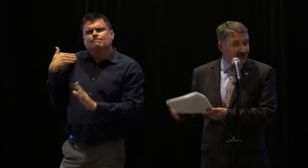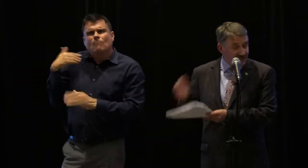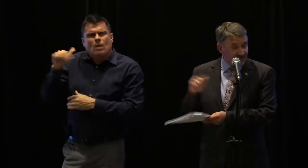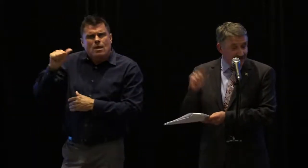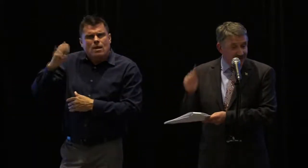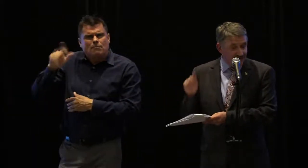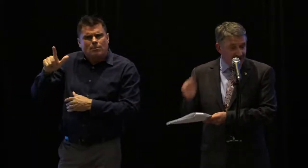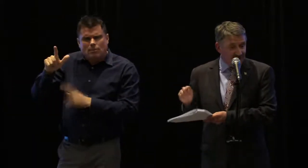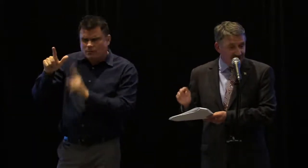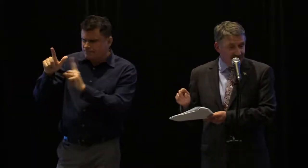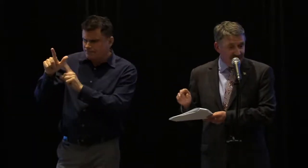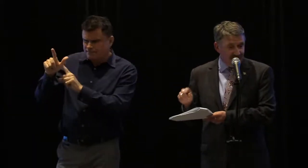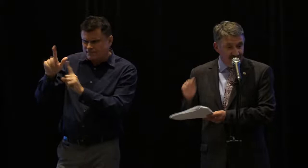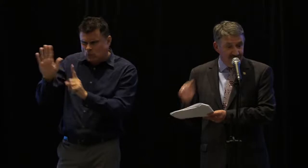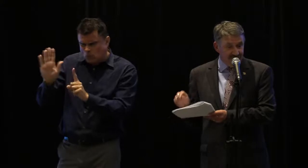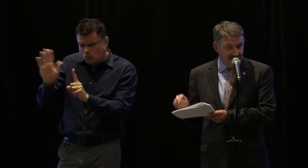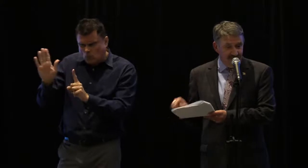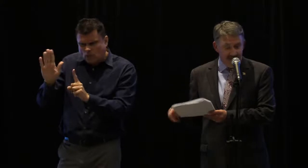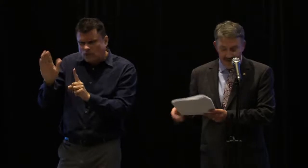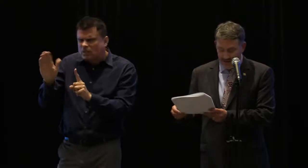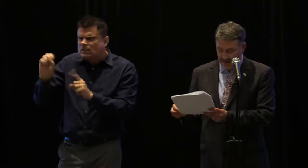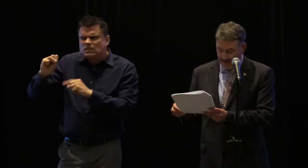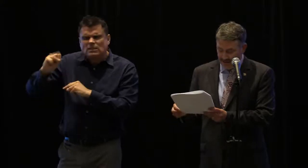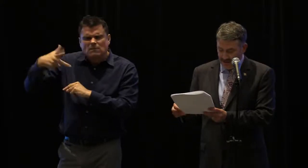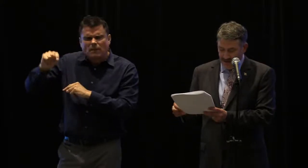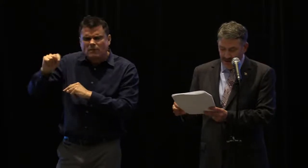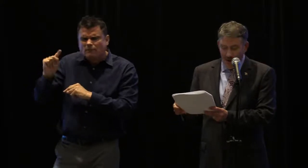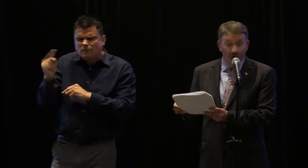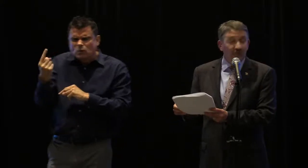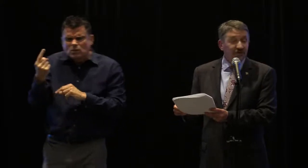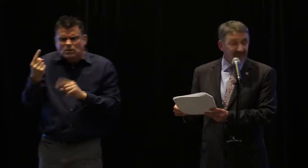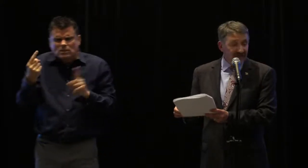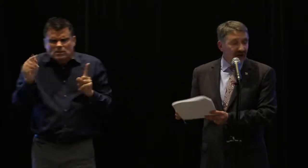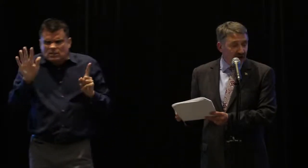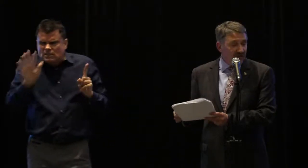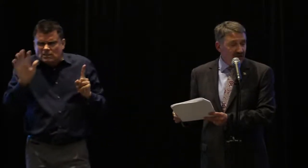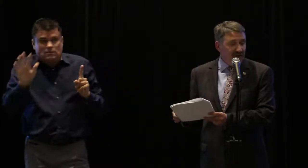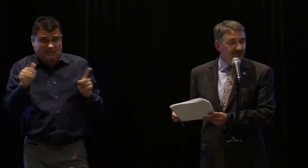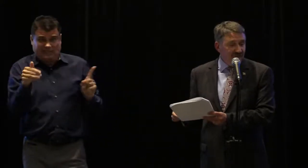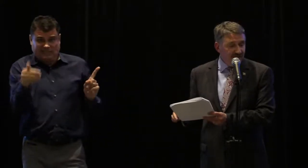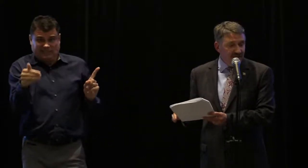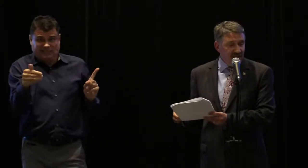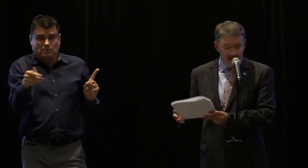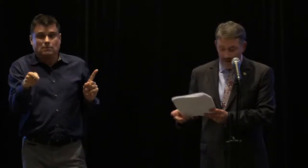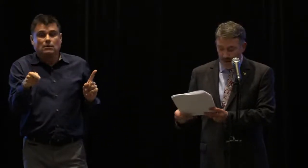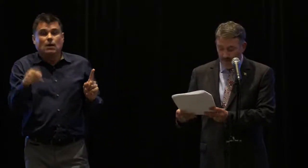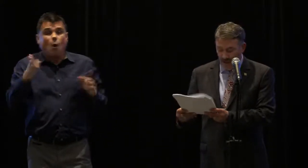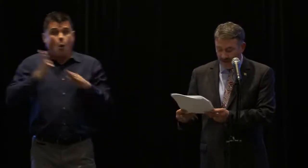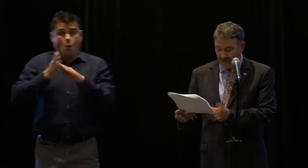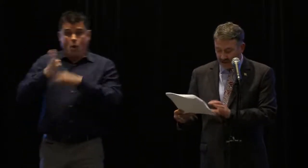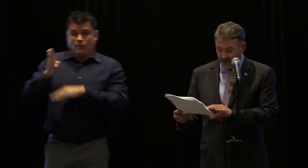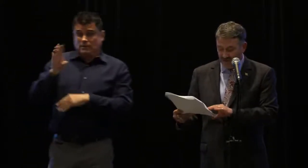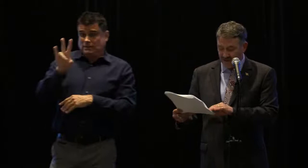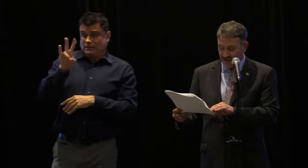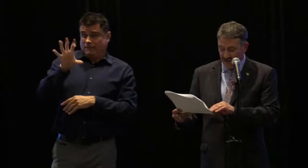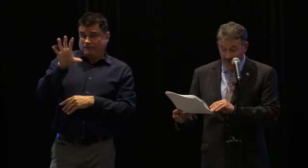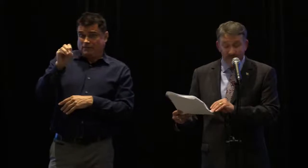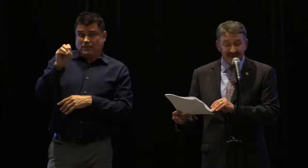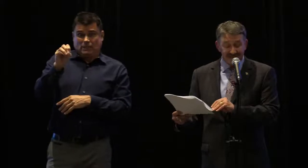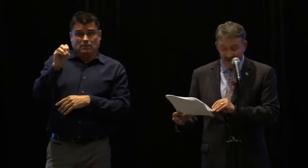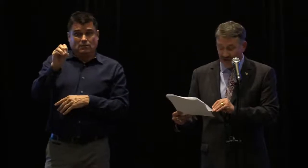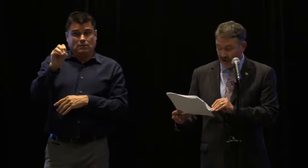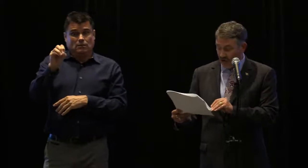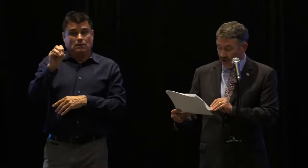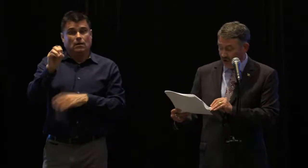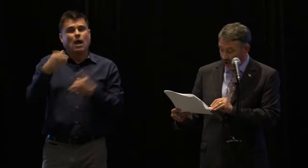effective September 1st of this year, over 750 public service,